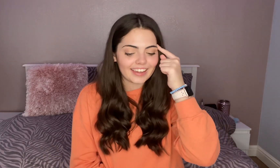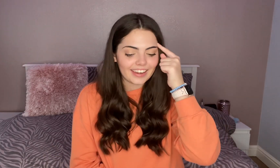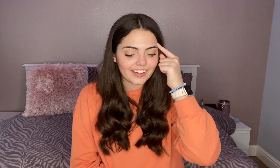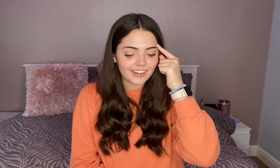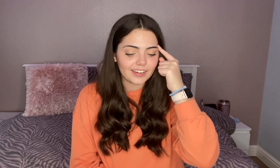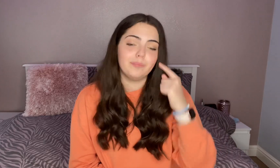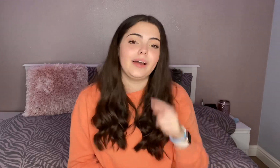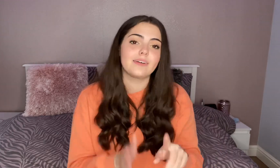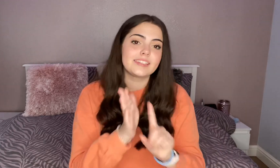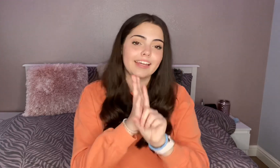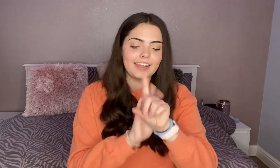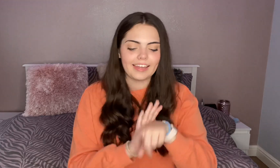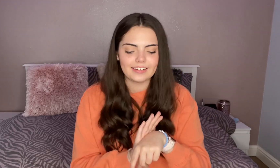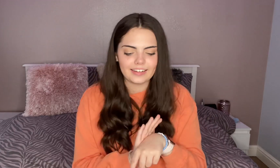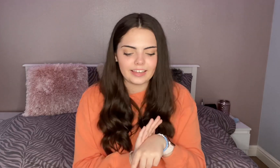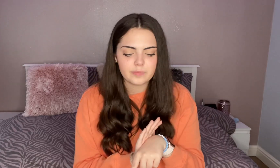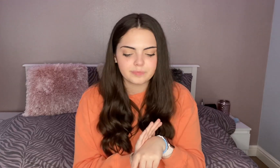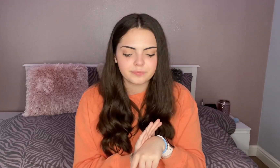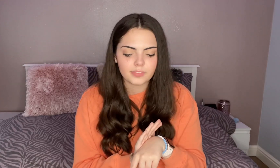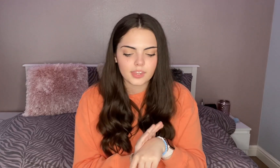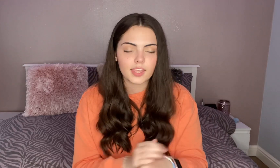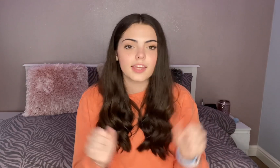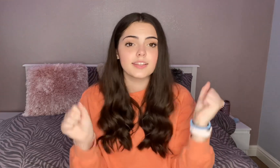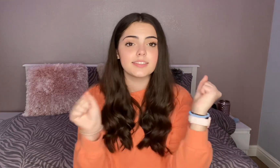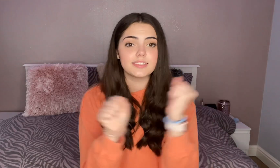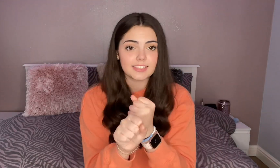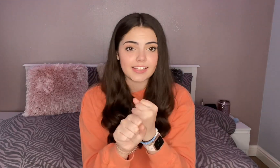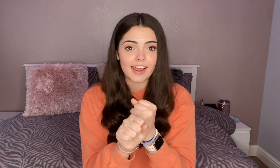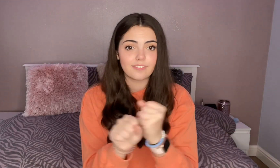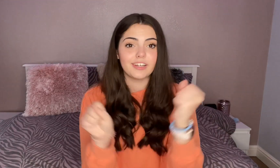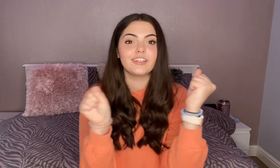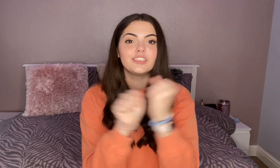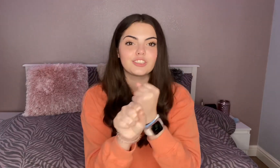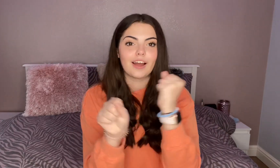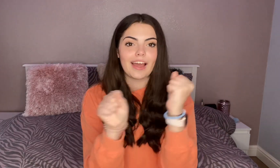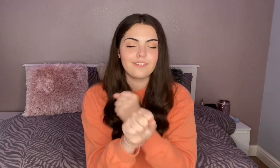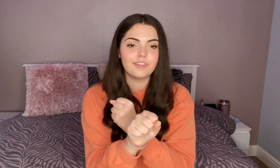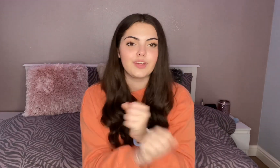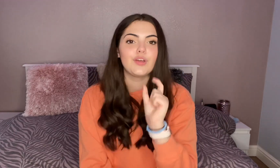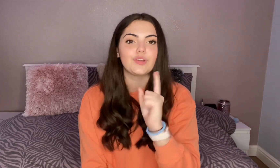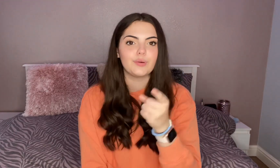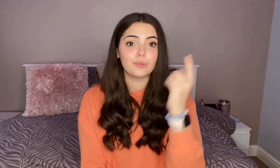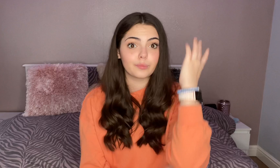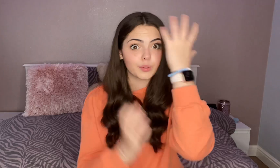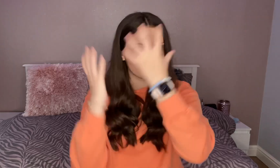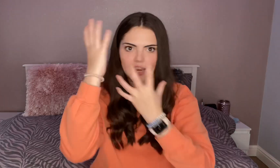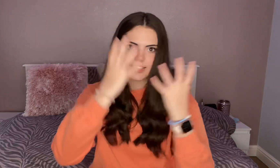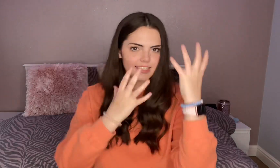thinking about it lately. Does it ever drive you crazy?